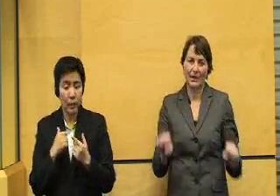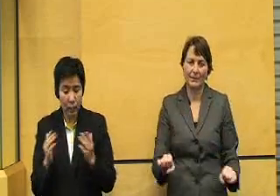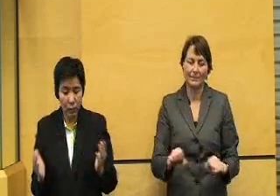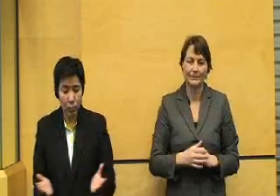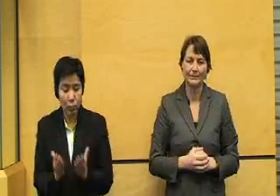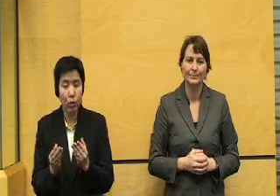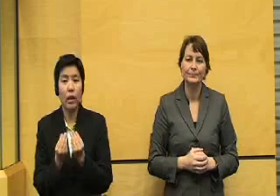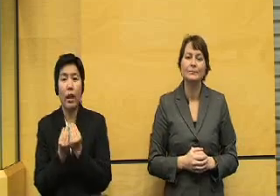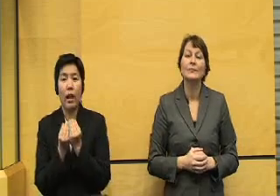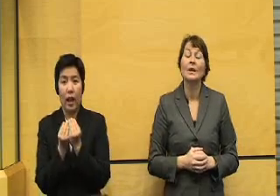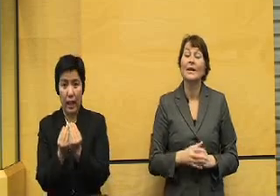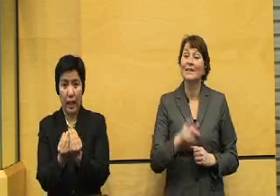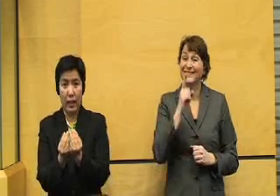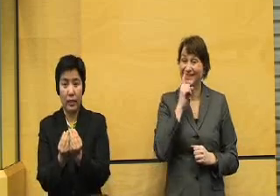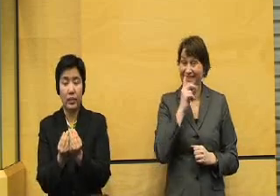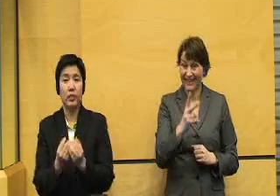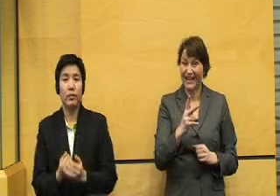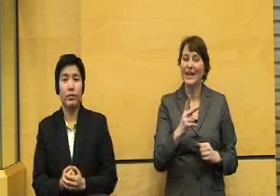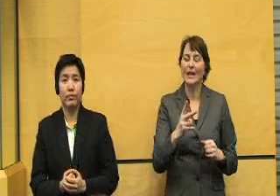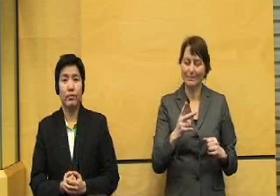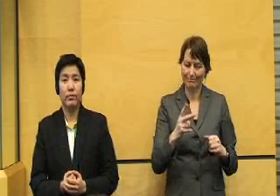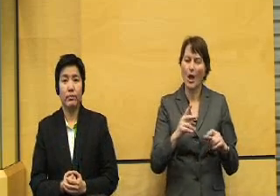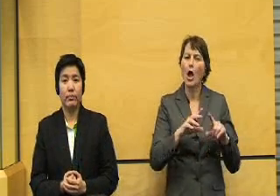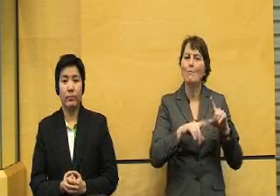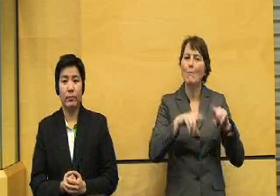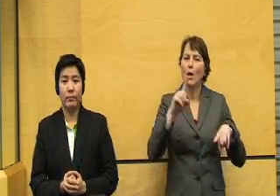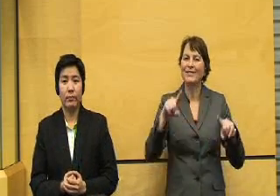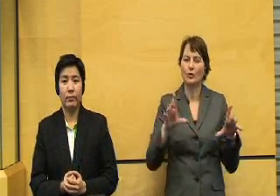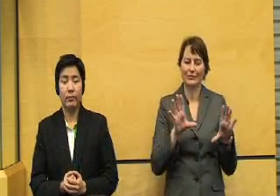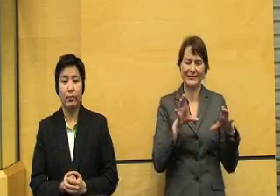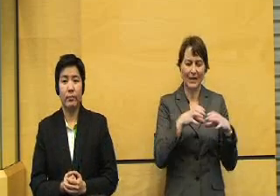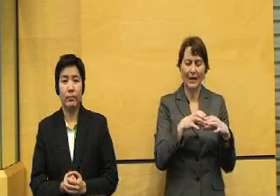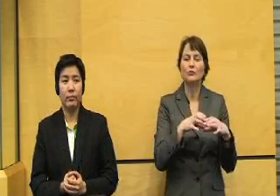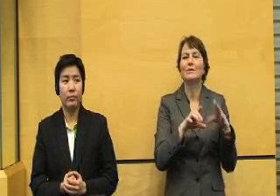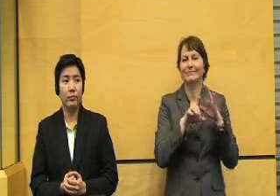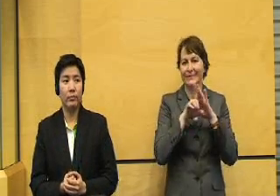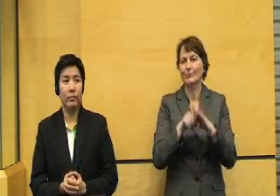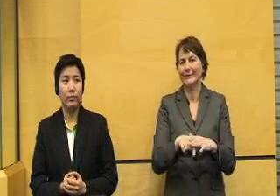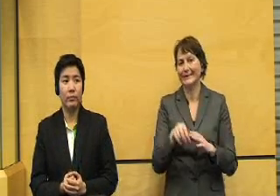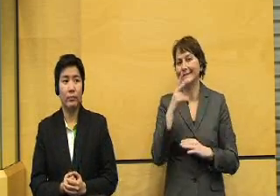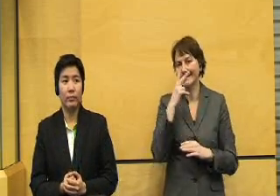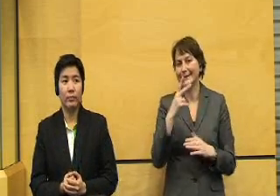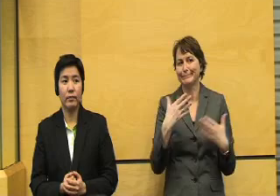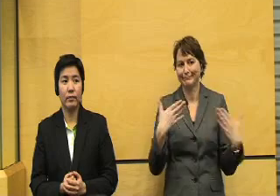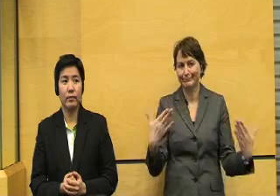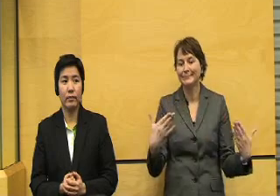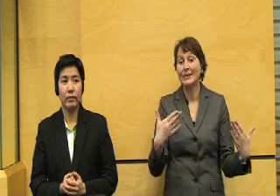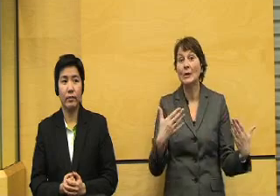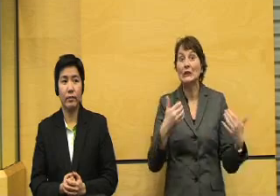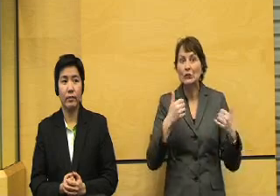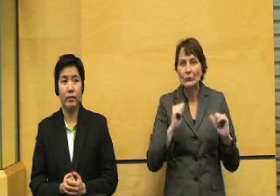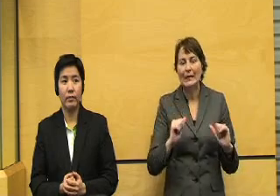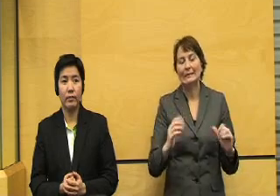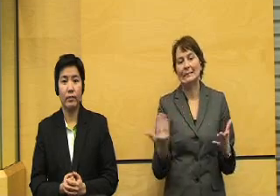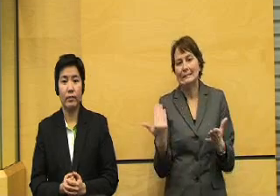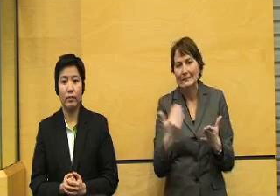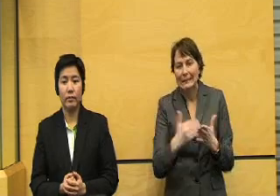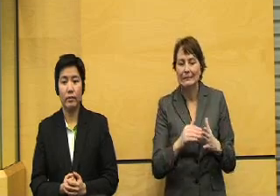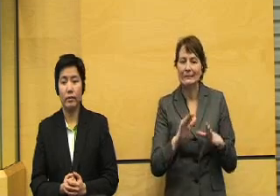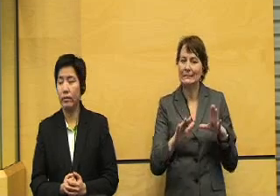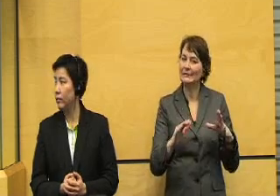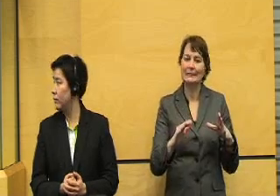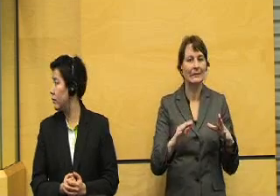Multi-sectoral discrimination remains an issue in Thailand. We will continue to redouble our efforts to